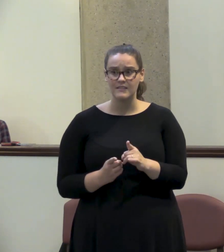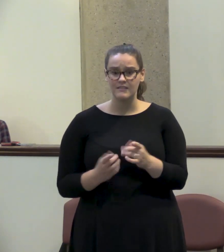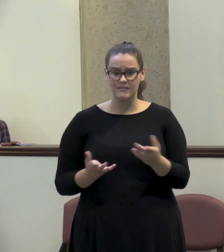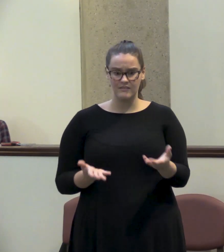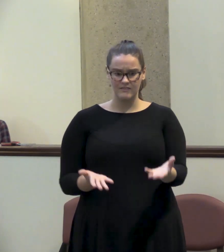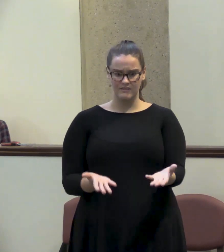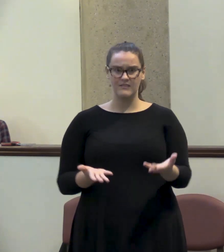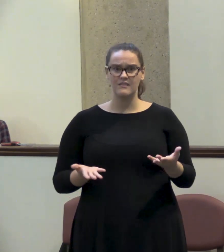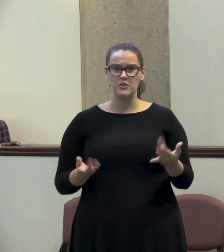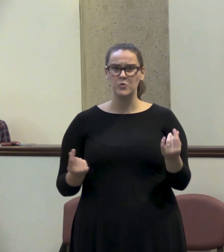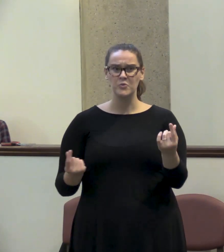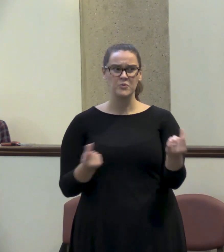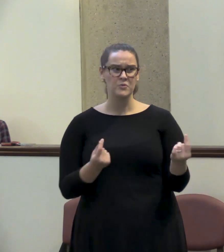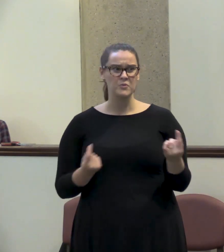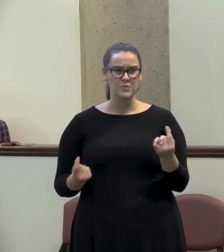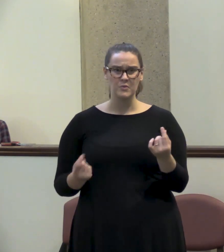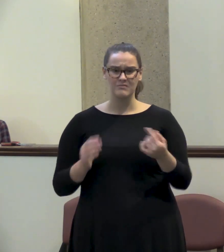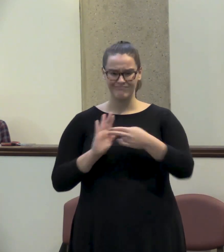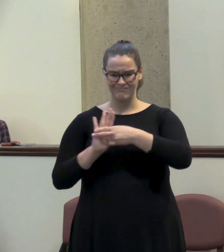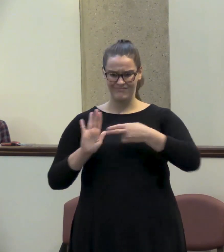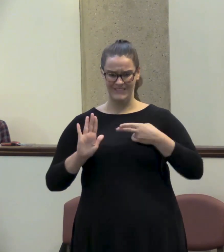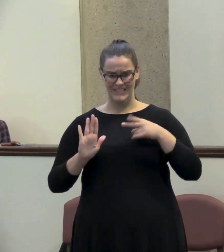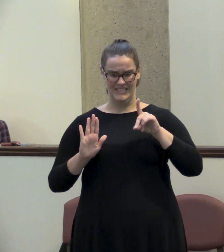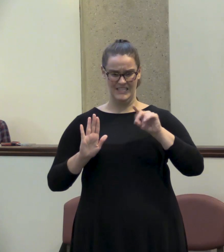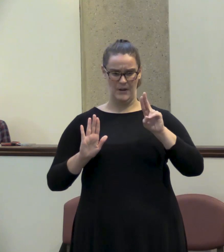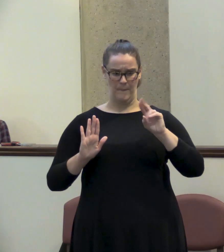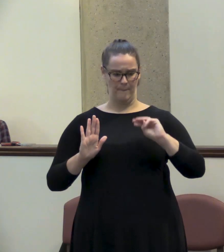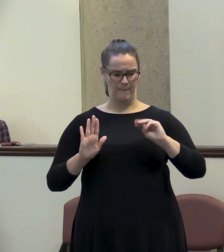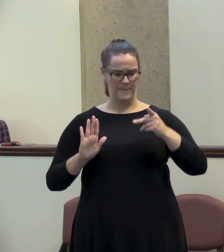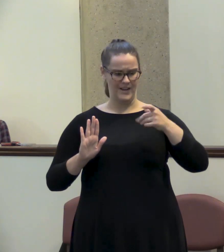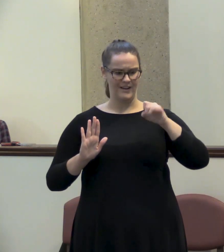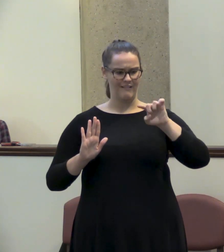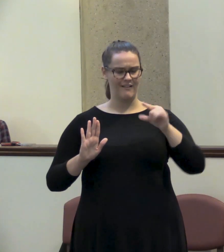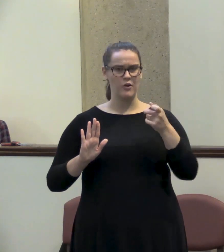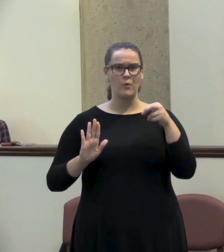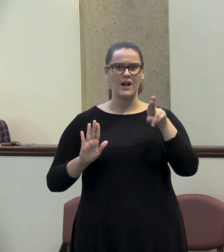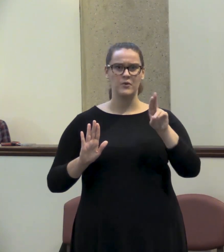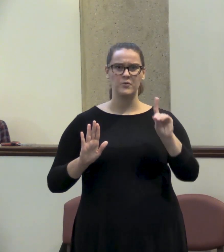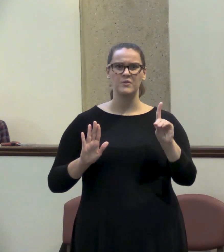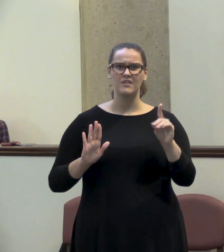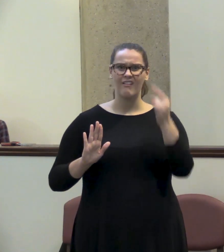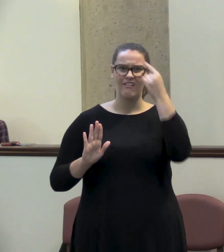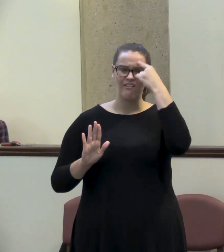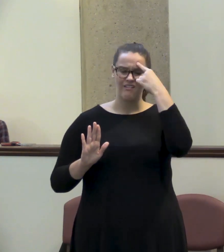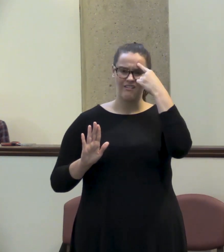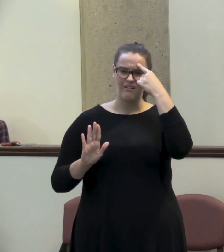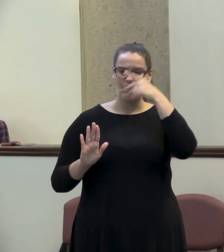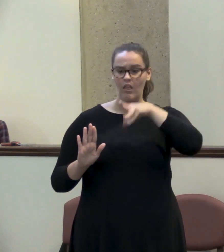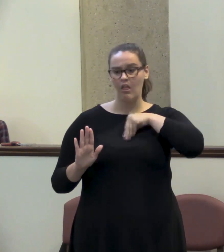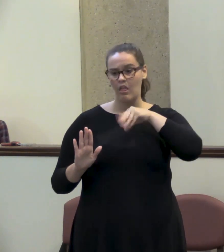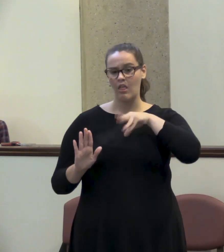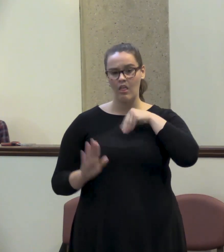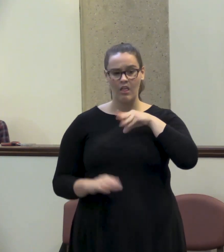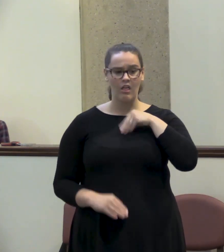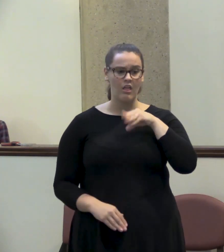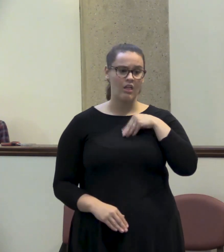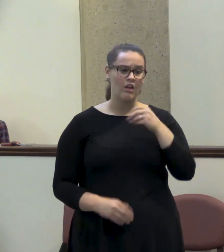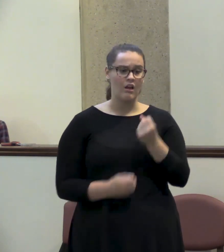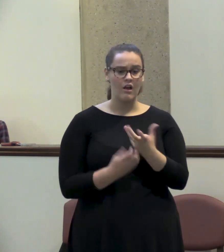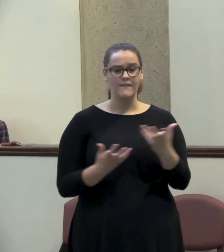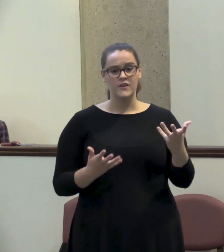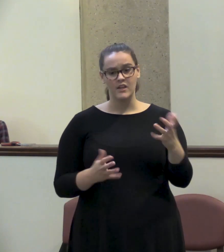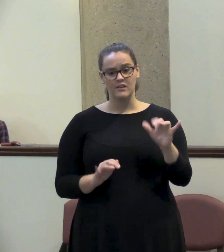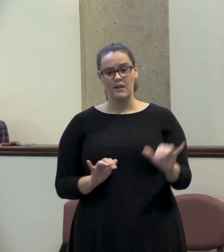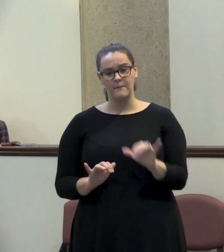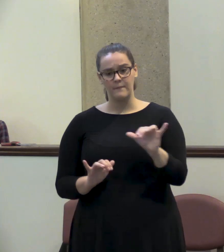this, what we call in our group, this dumping ground mentality, this thought, this passive acceptance of the way that things